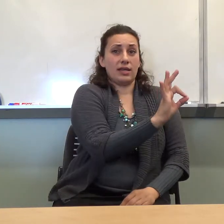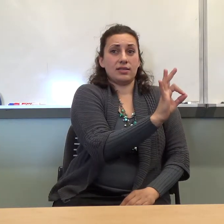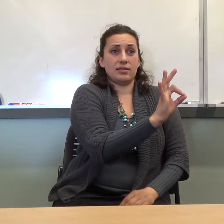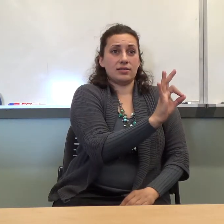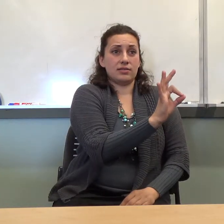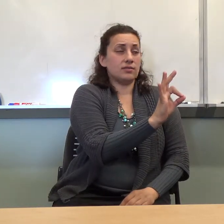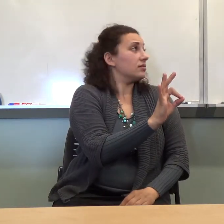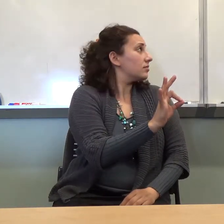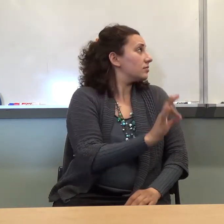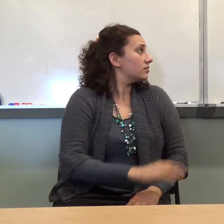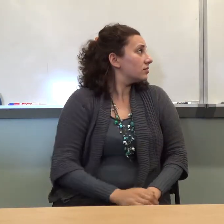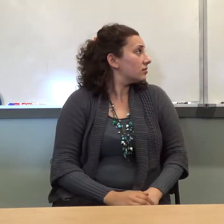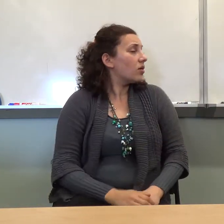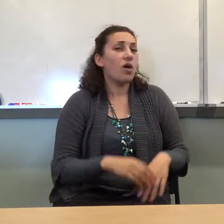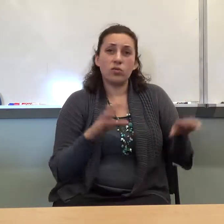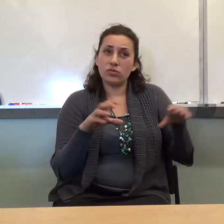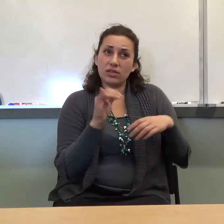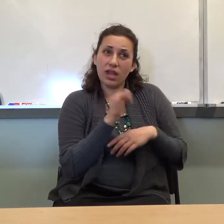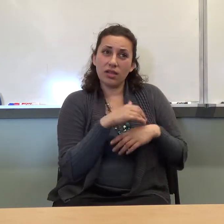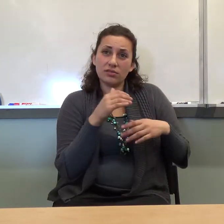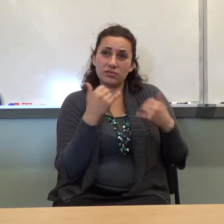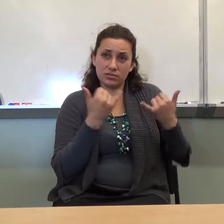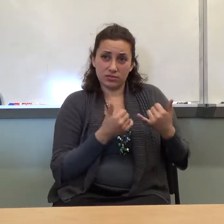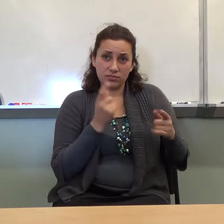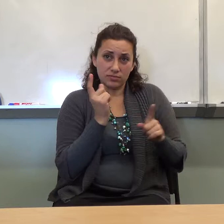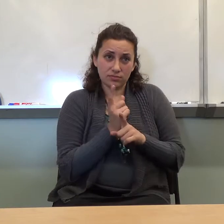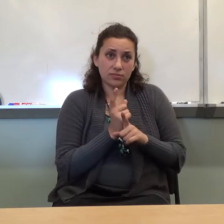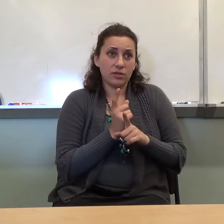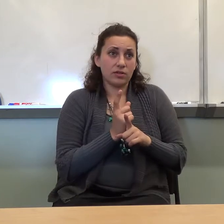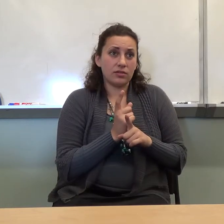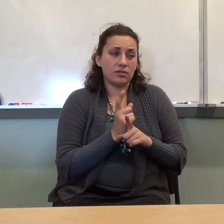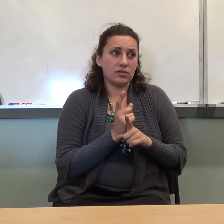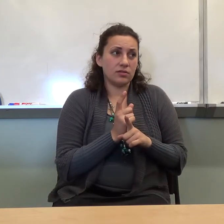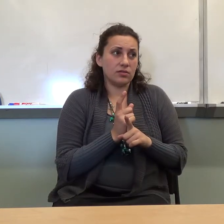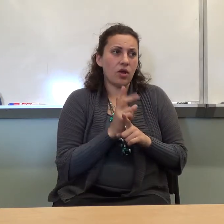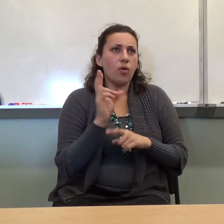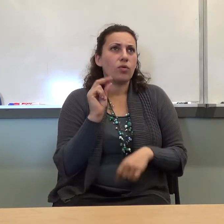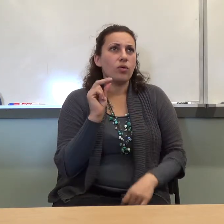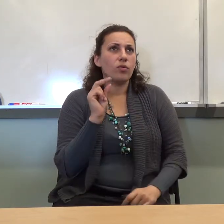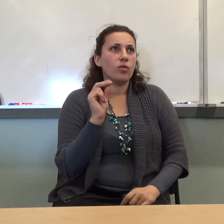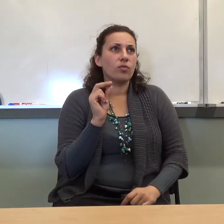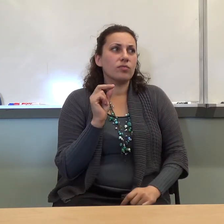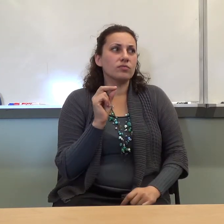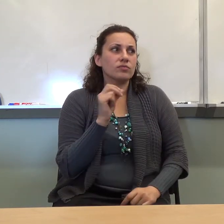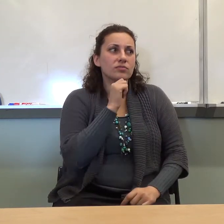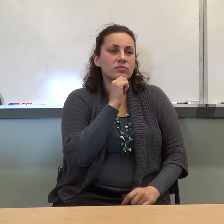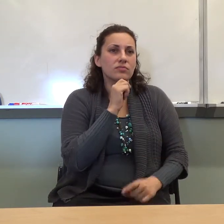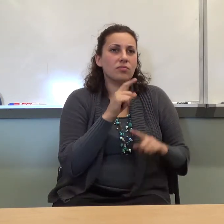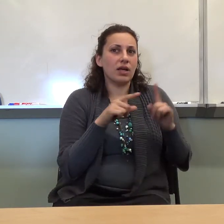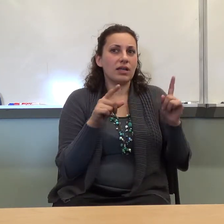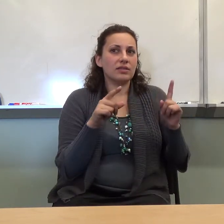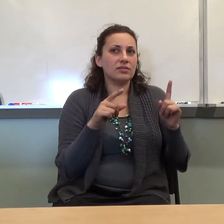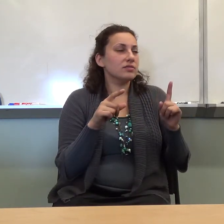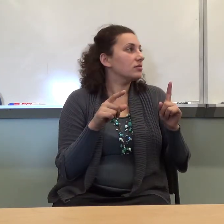Actually, we did that one today too, didn't we? No, we didn't do 3 ninths, but we did